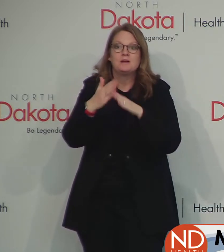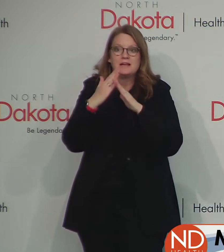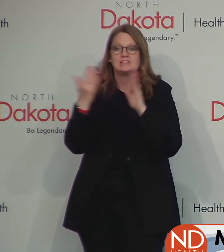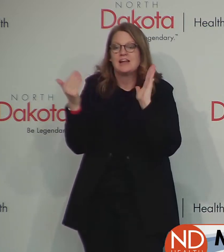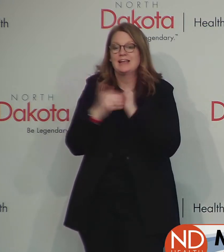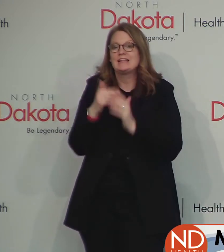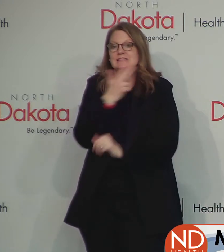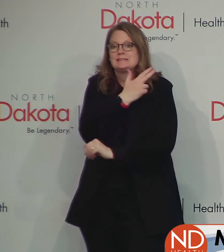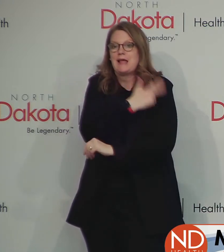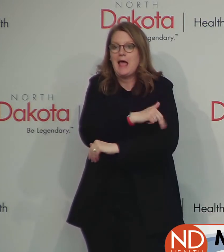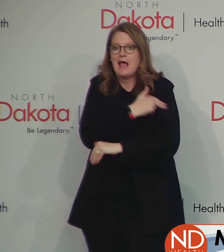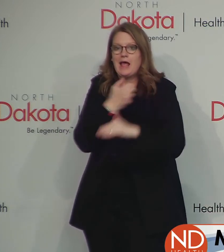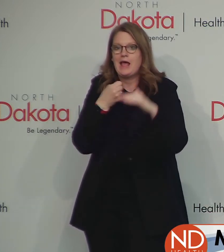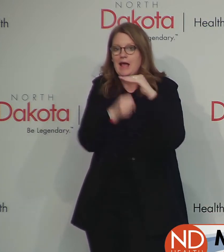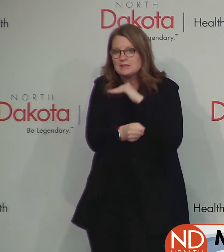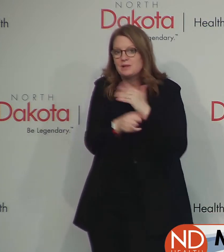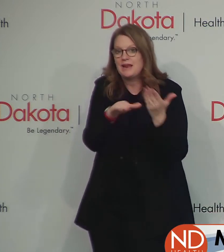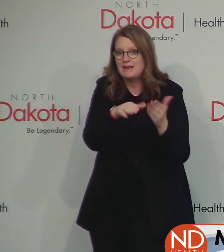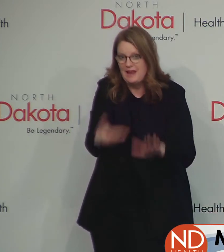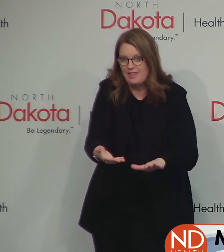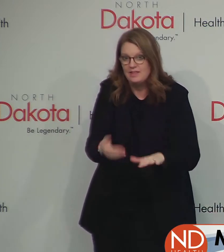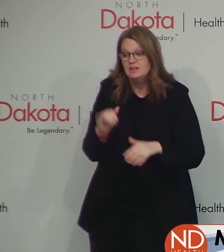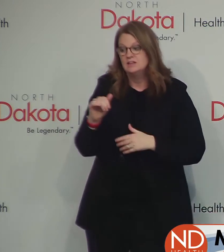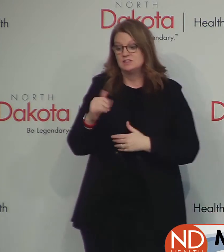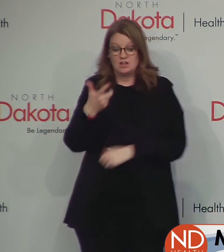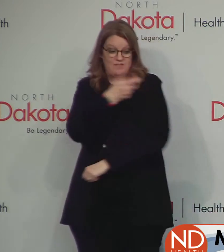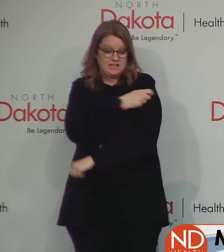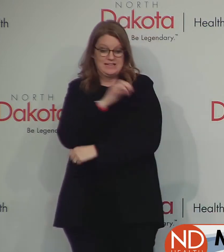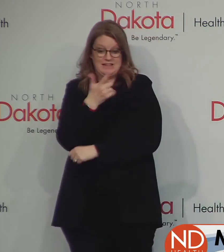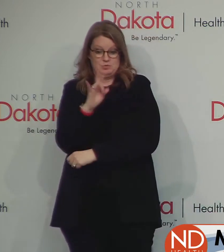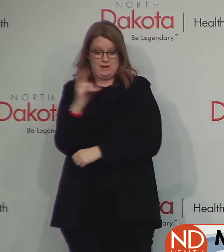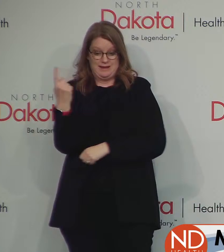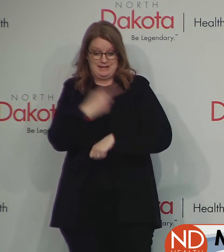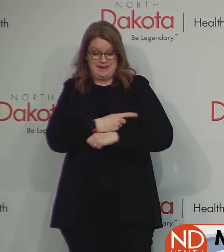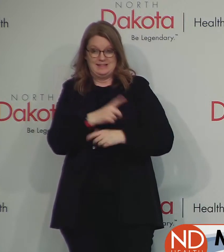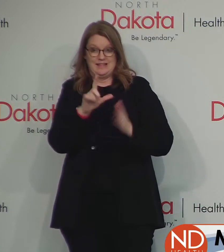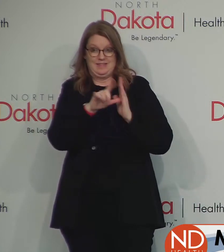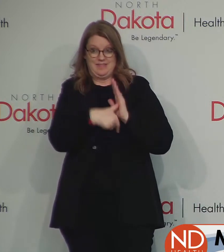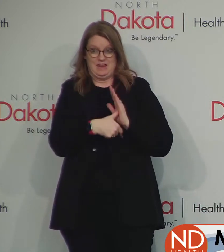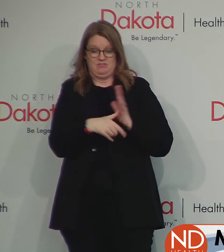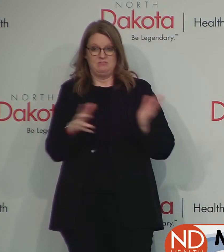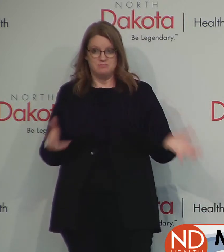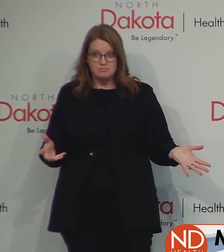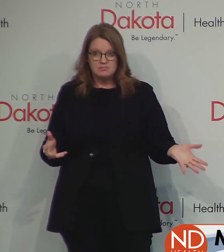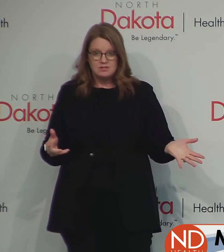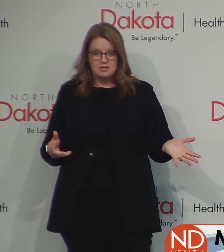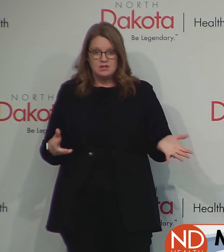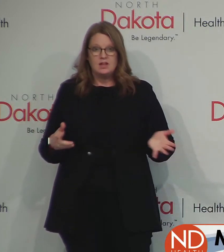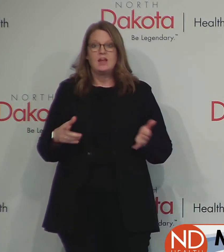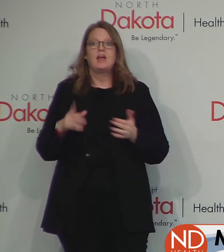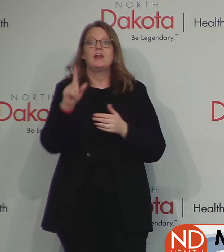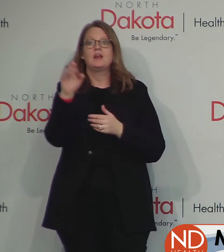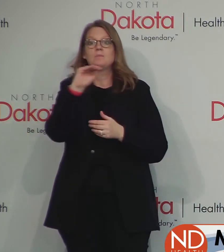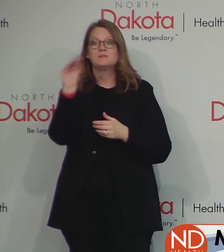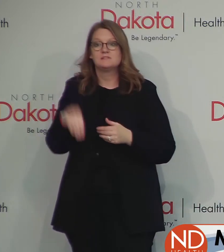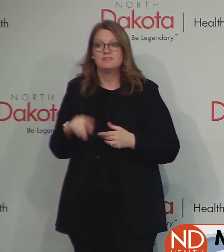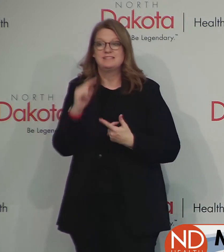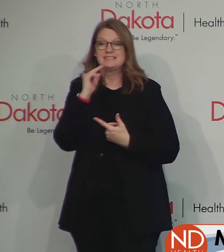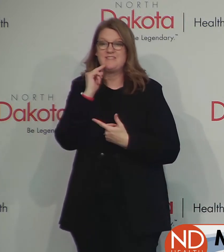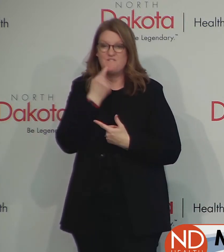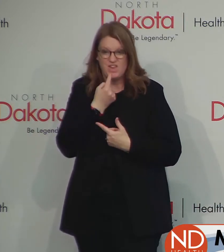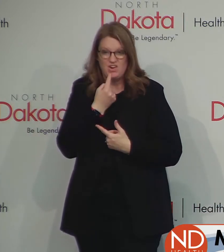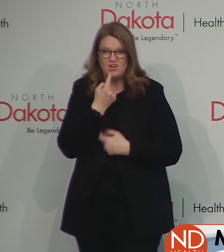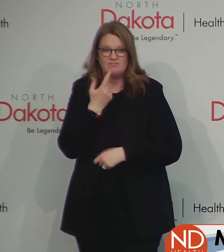death 28 days after vaccination, and it offered 100% efficacy of severe disease 49 days